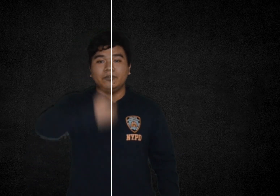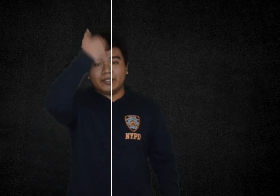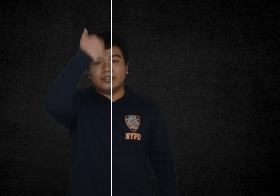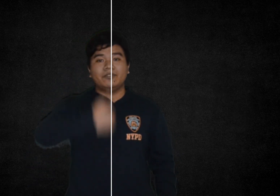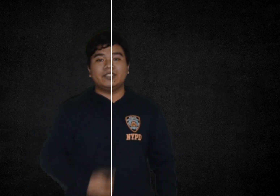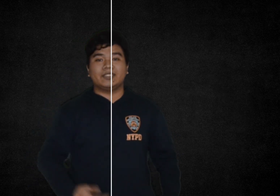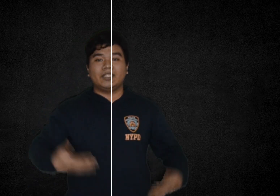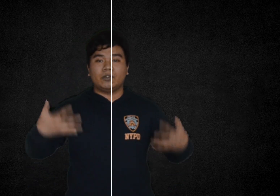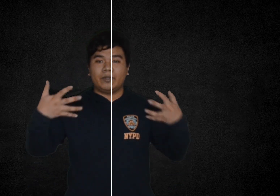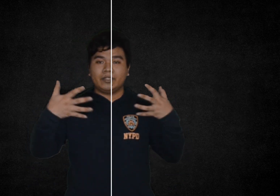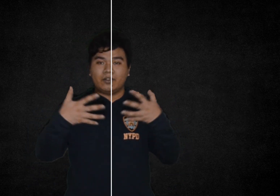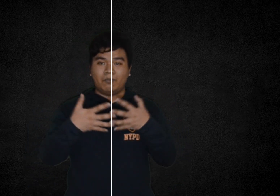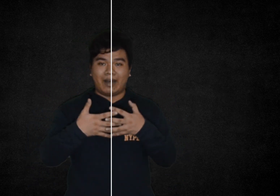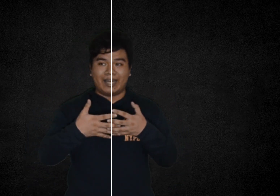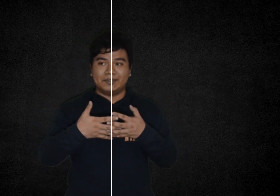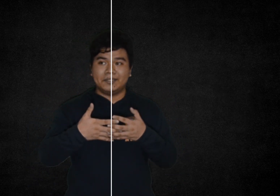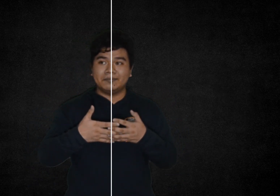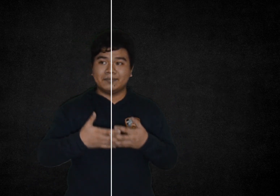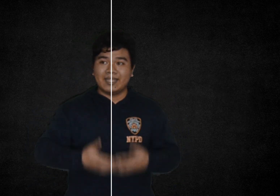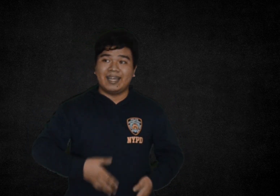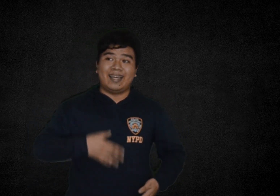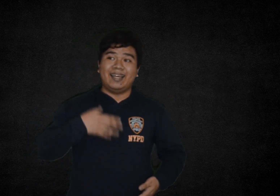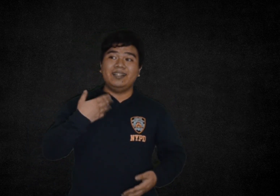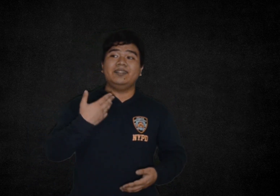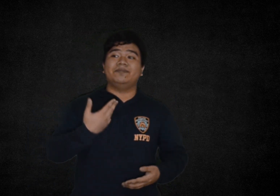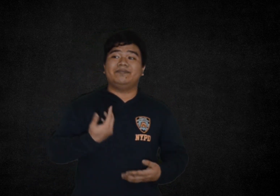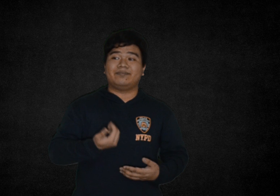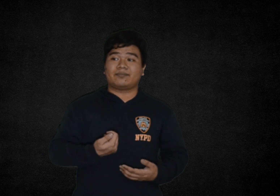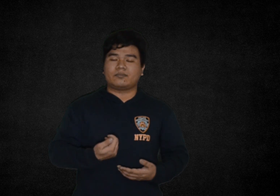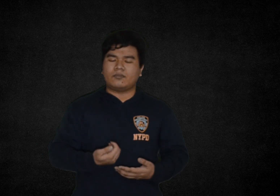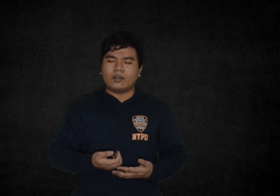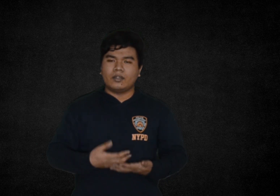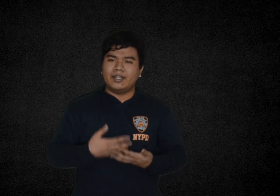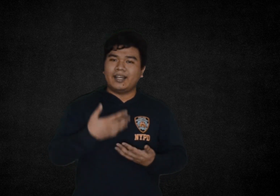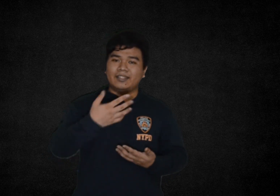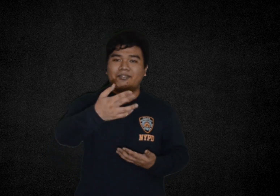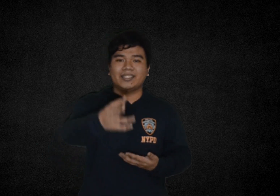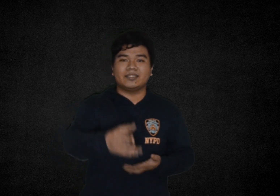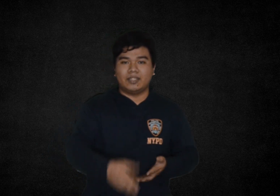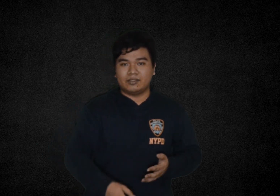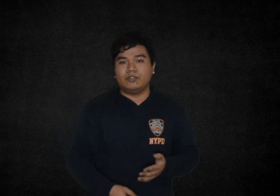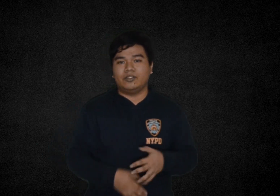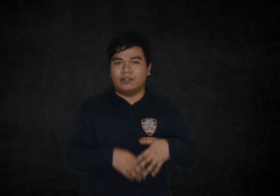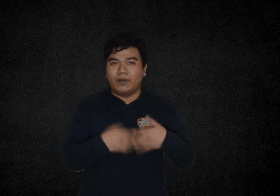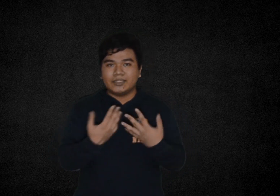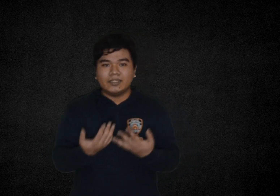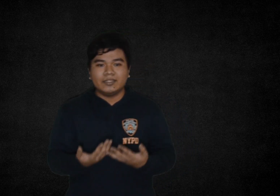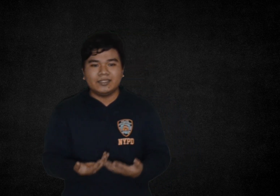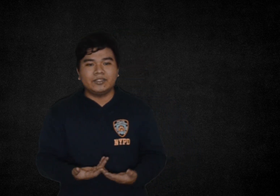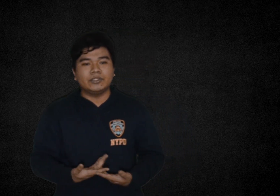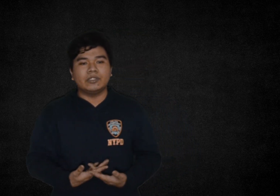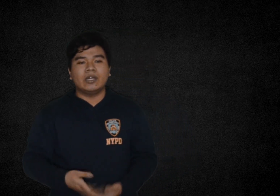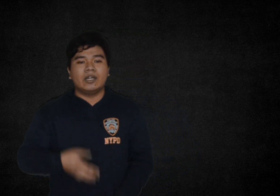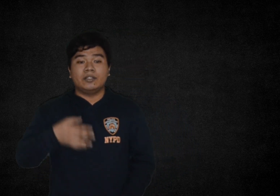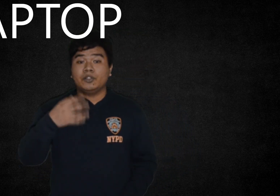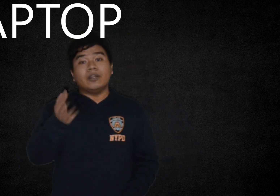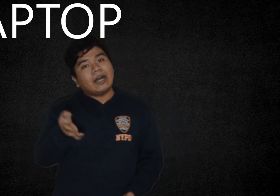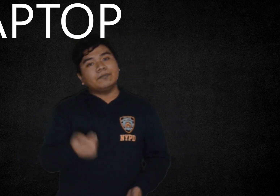mirrored images that were combined. And the device that you are watching this to, your